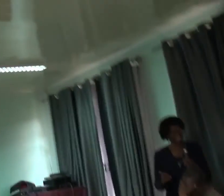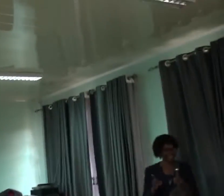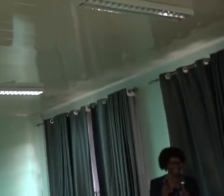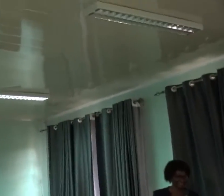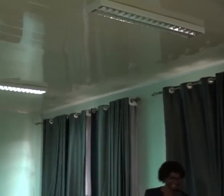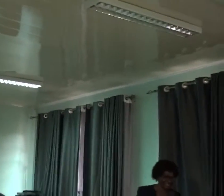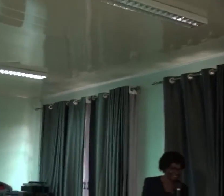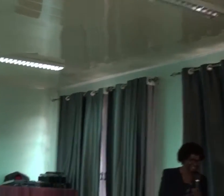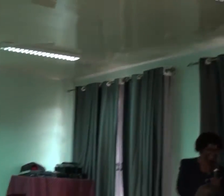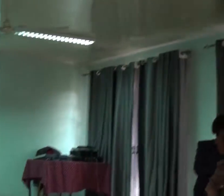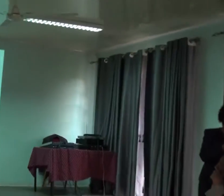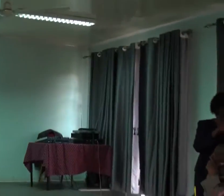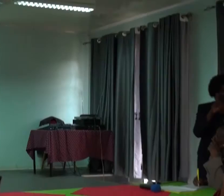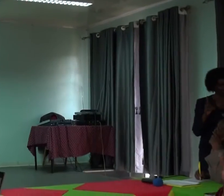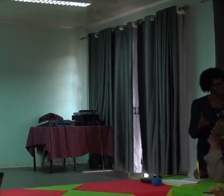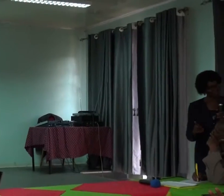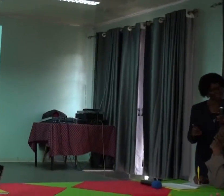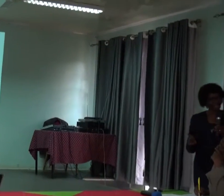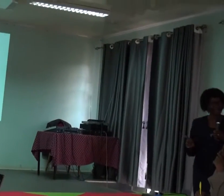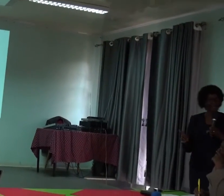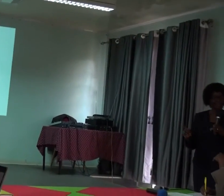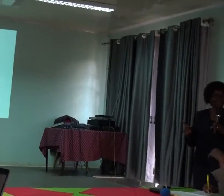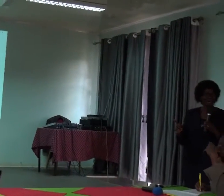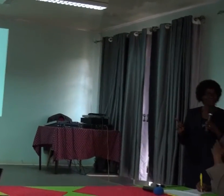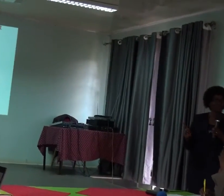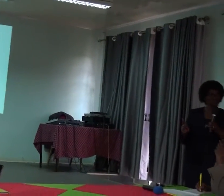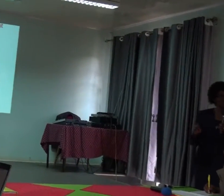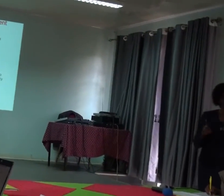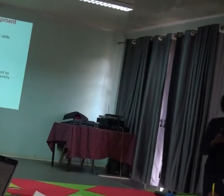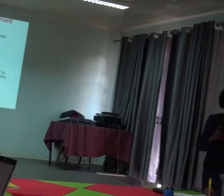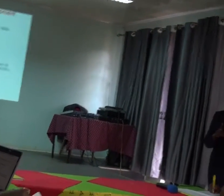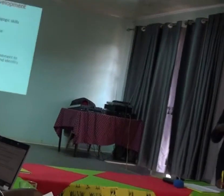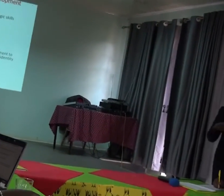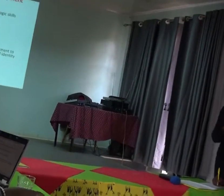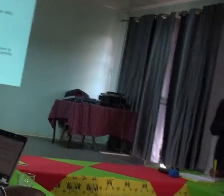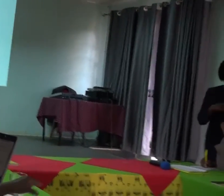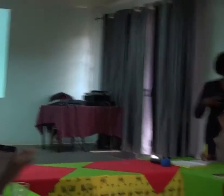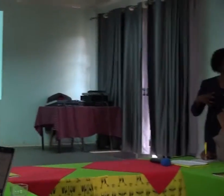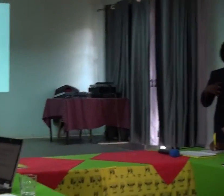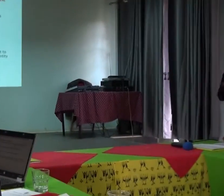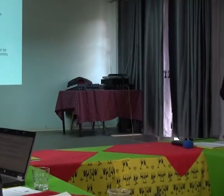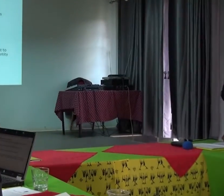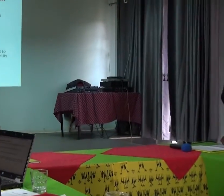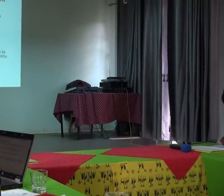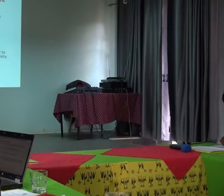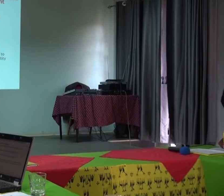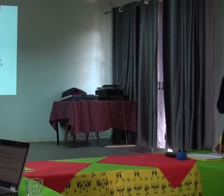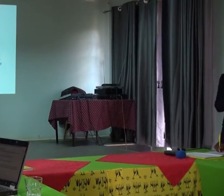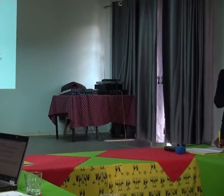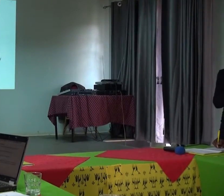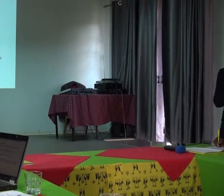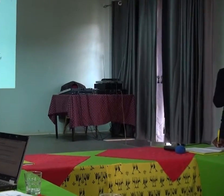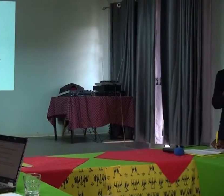are teaching other teachers and the teachers teach others. So there are a lot of interactions